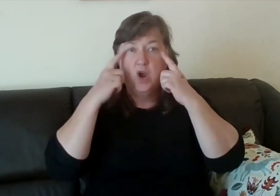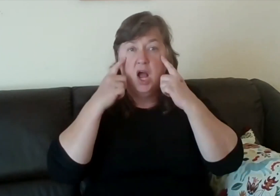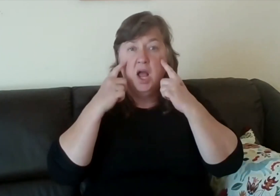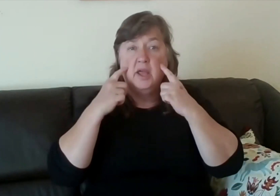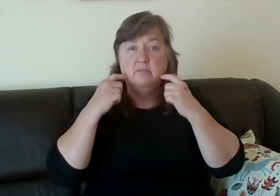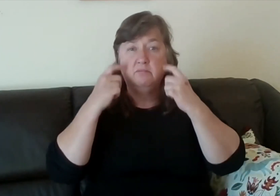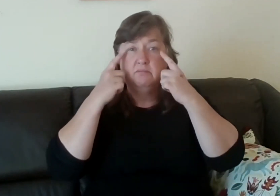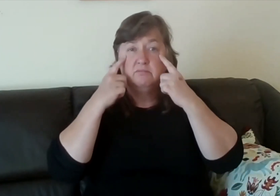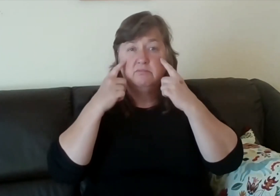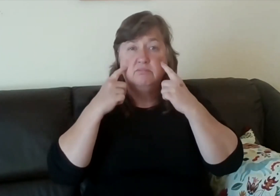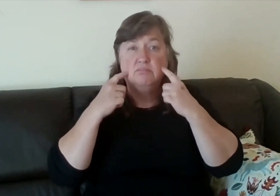Cry.